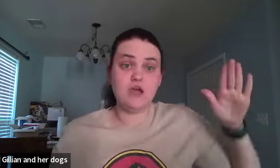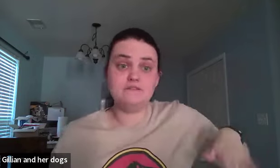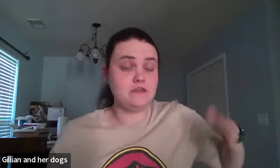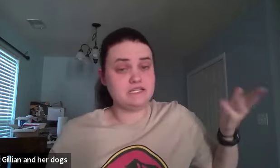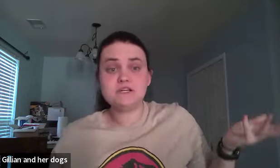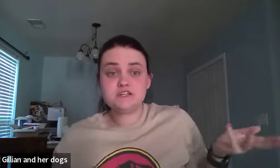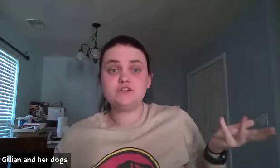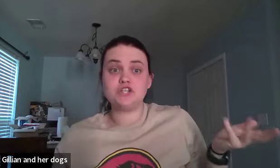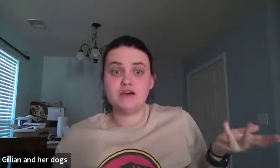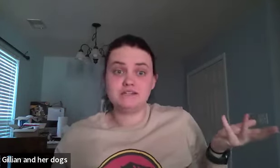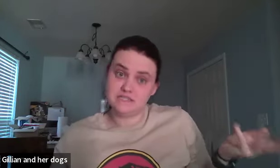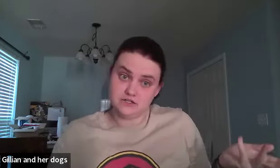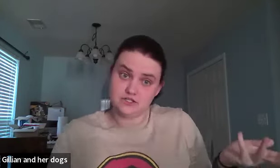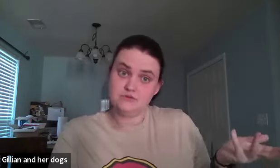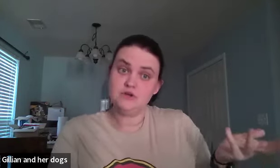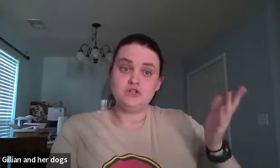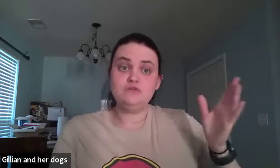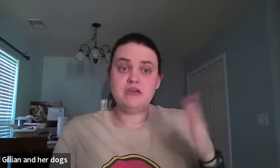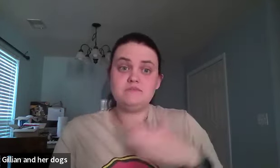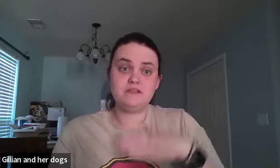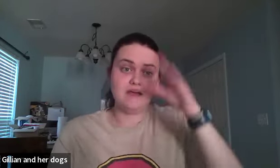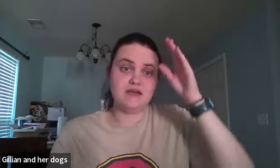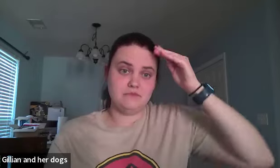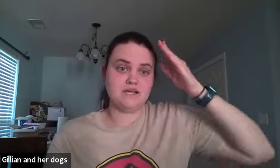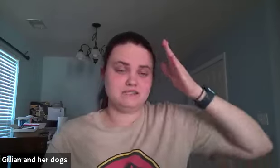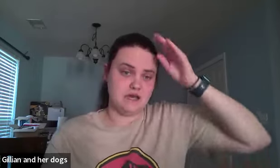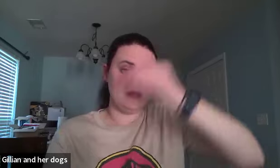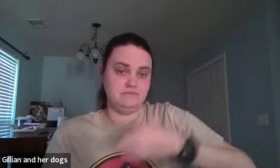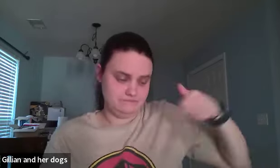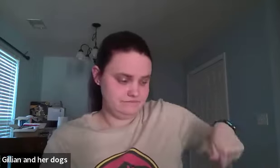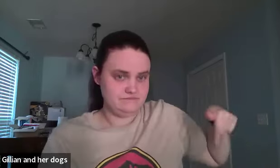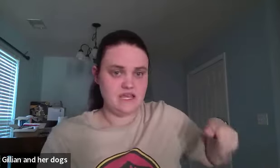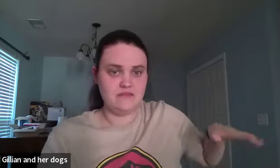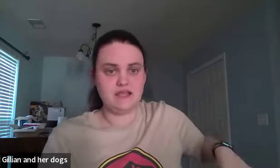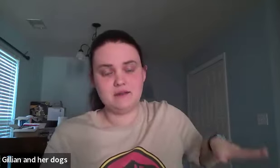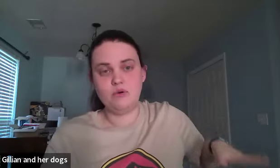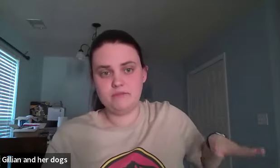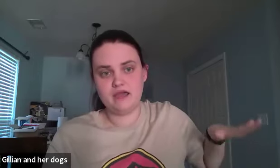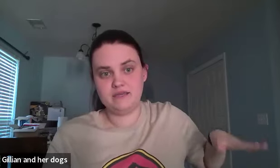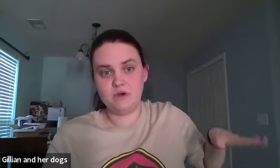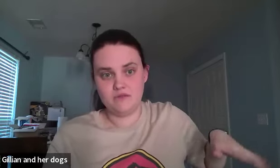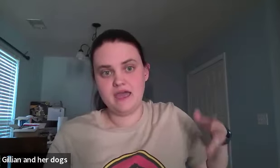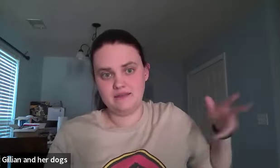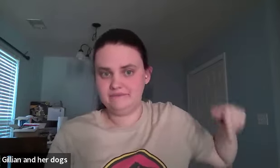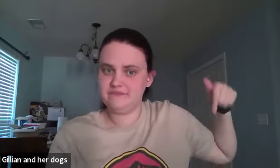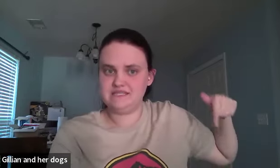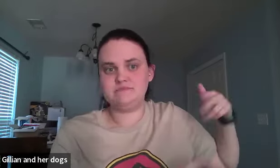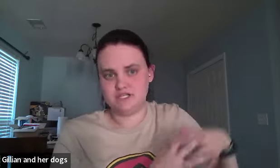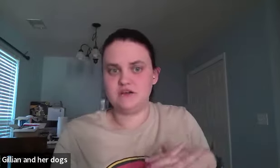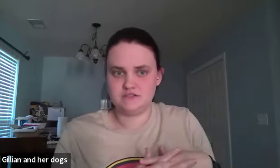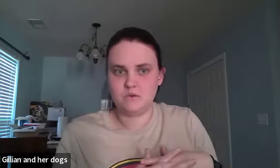can, and especially if your child is near you, you can be like my son, and like kind of patting him on the head, like this is my child as